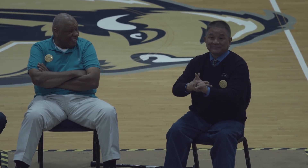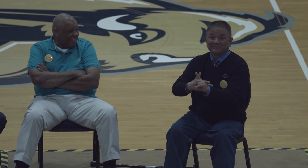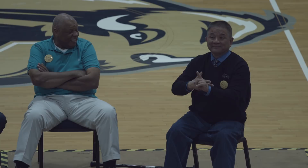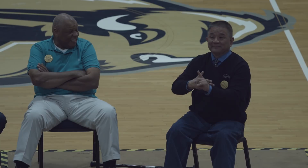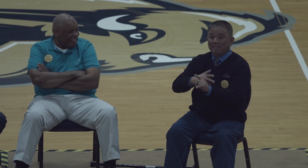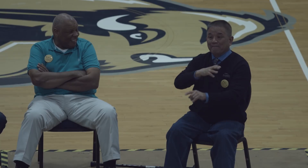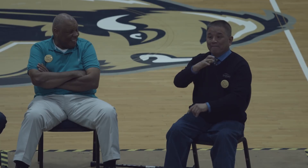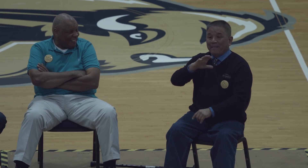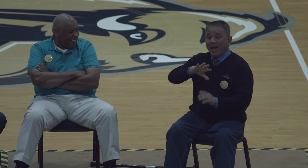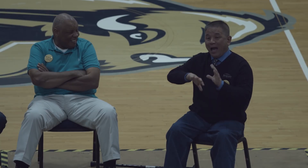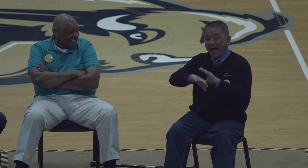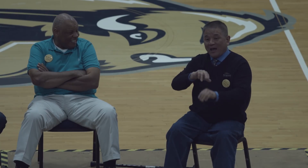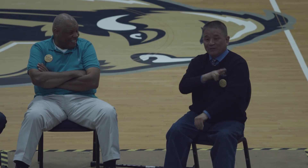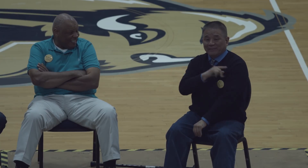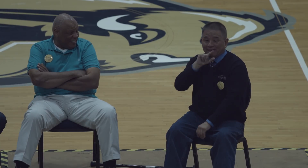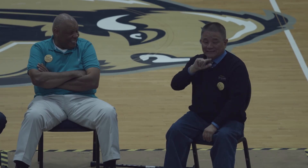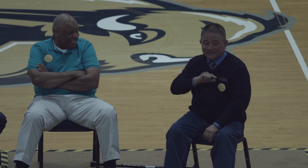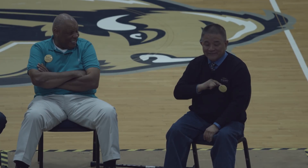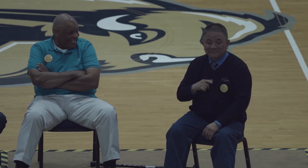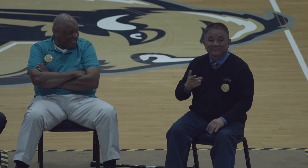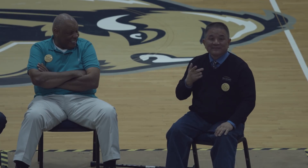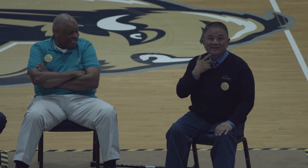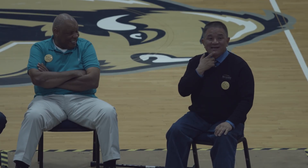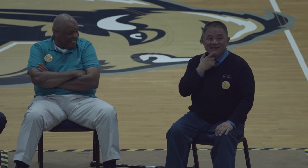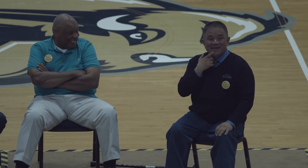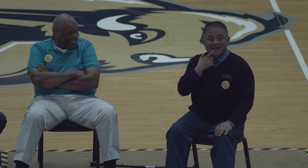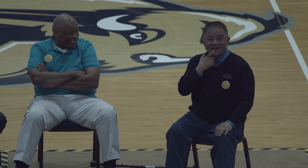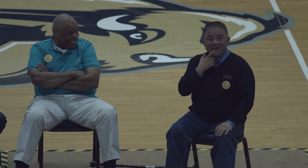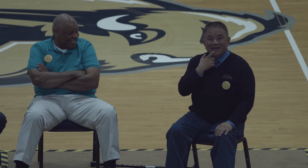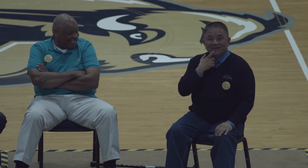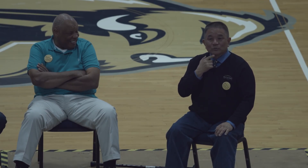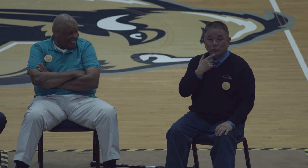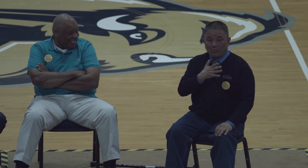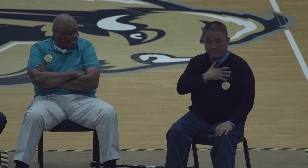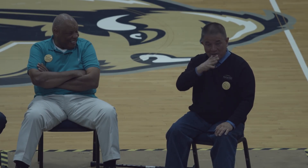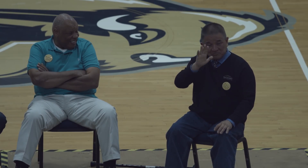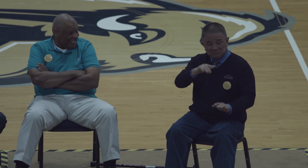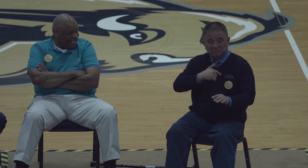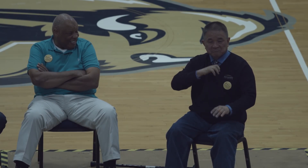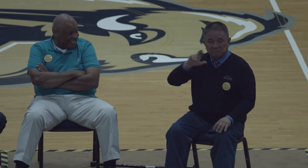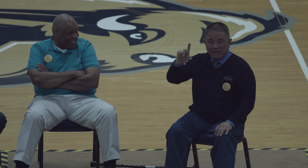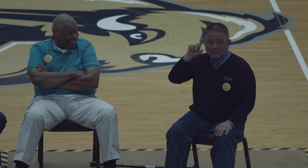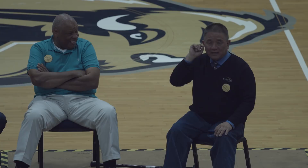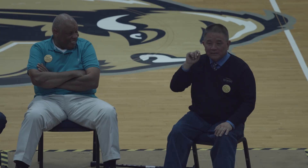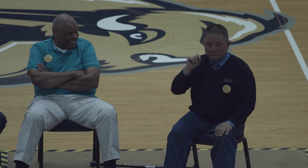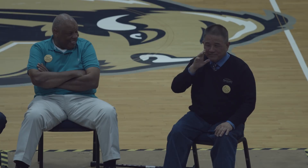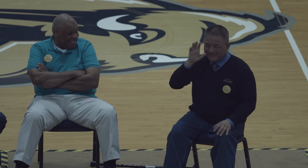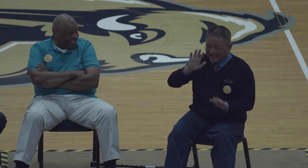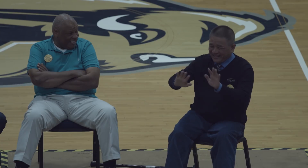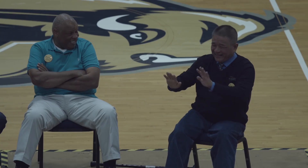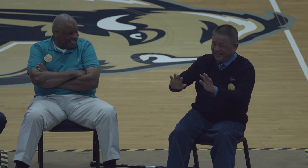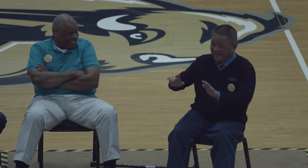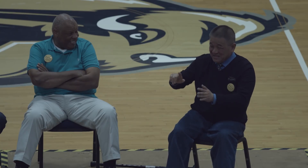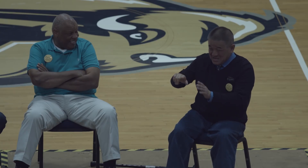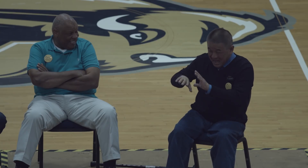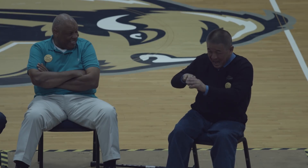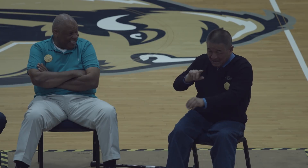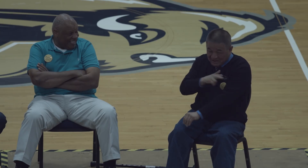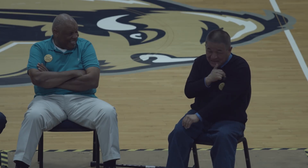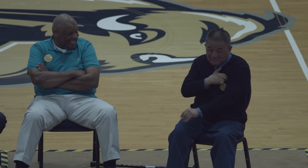but I was in the hospital for 3 months, and when I came out in the hospital on Thanksgiving, I think it was, I told my parents, I've got to go back to Gallaudet. They